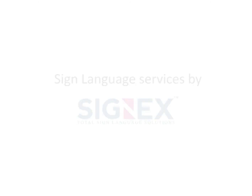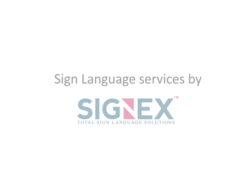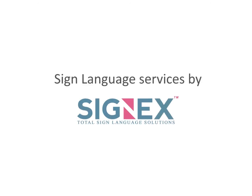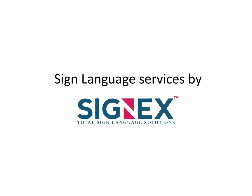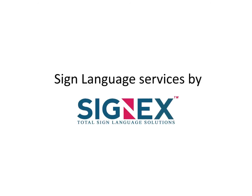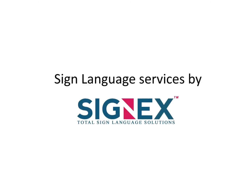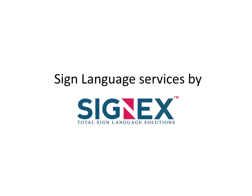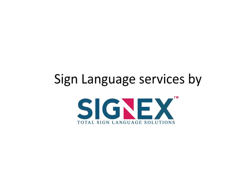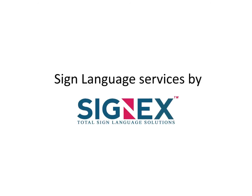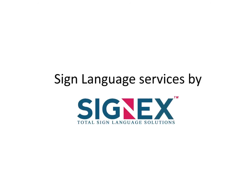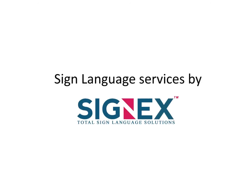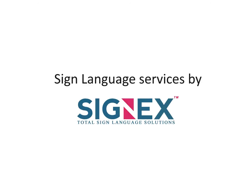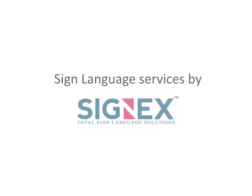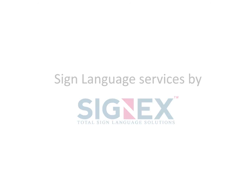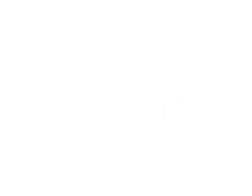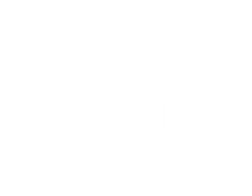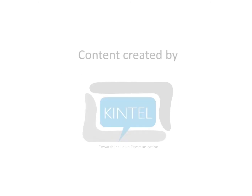you you Thank you.